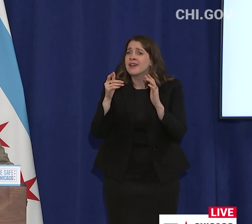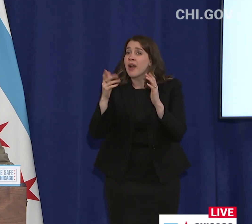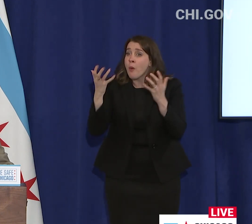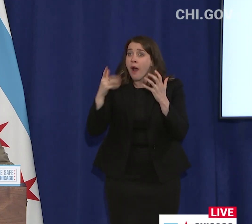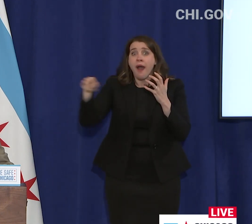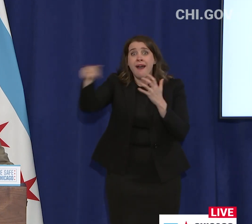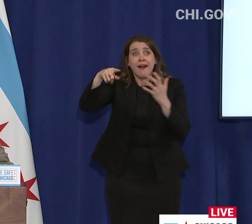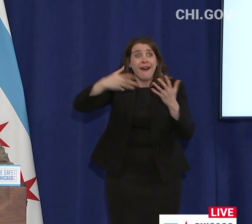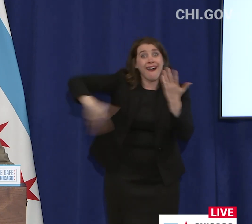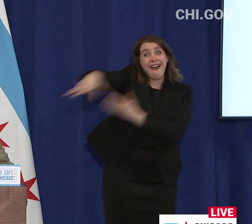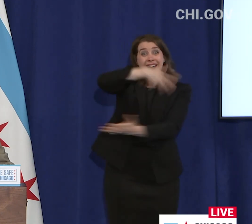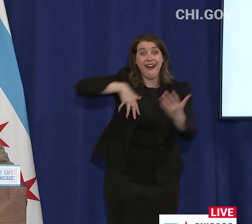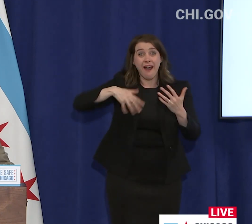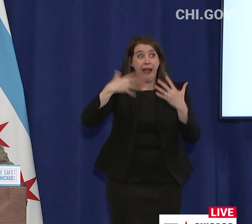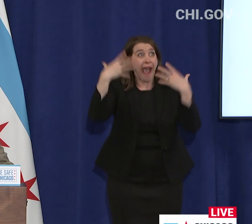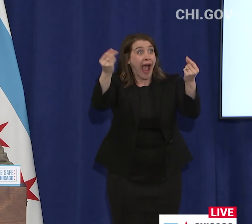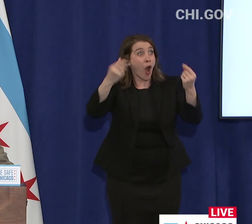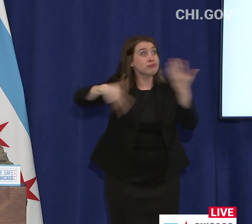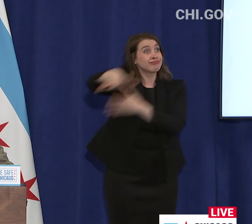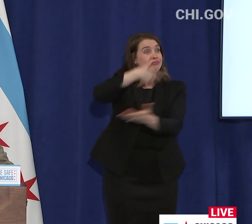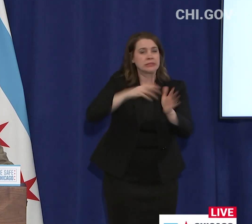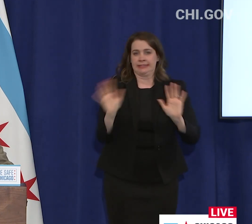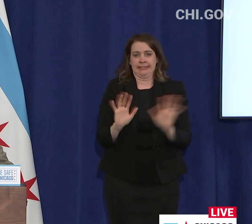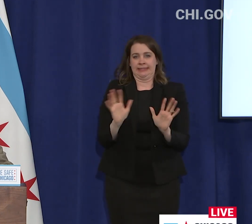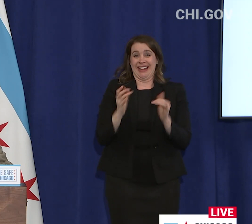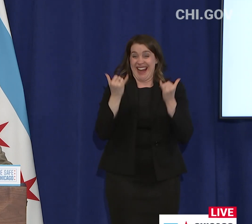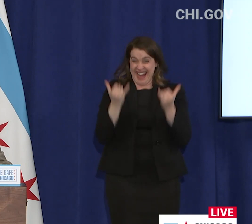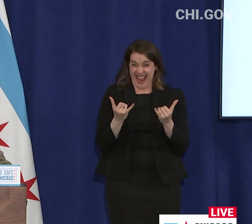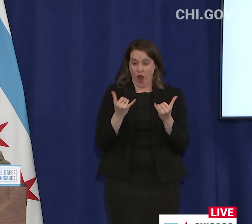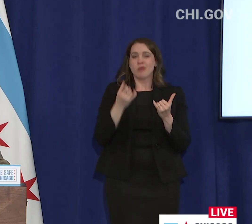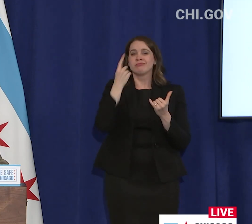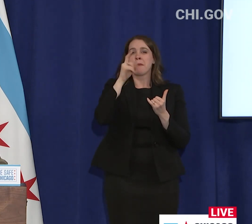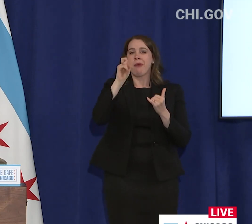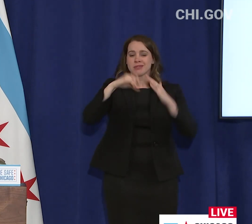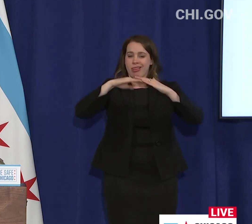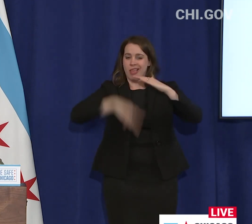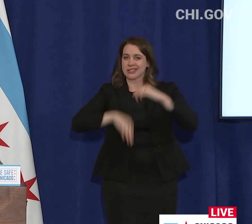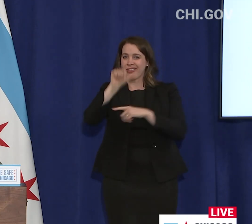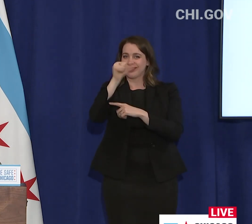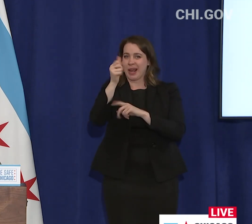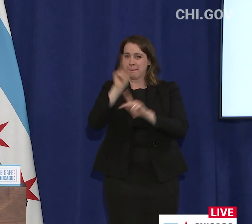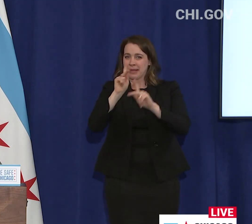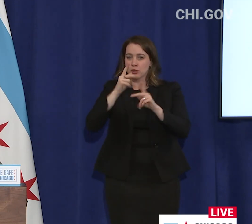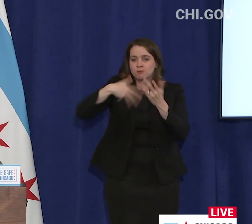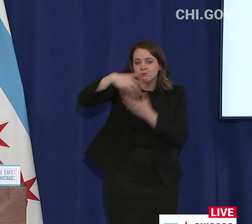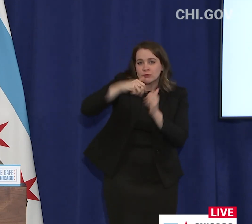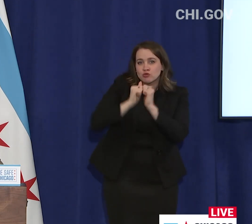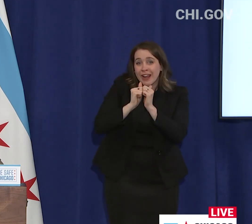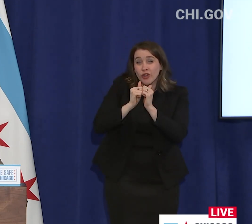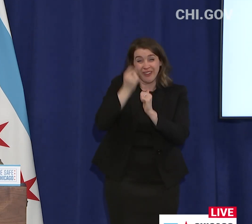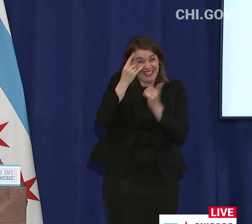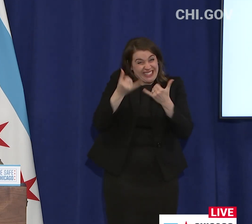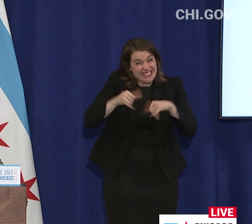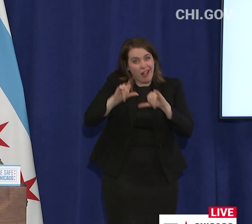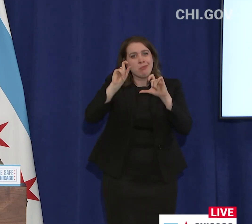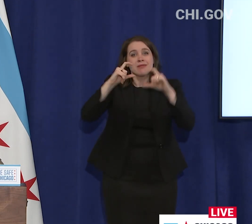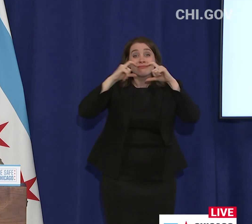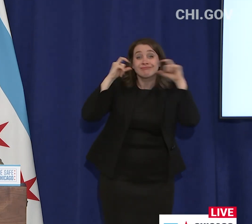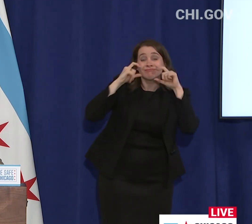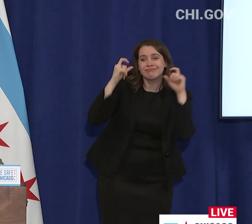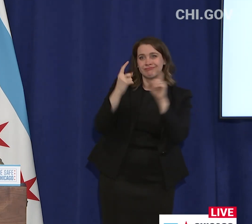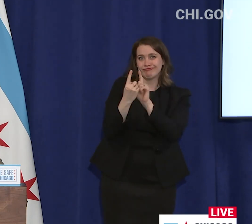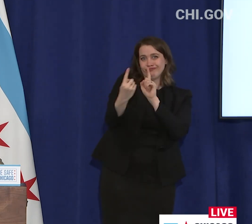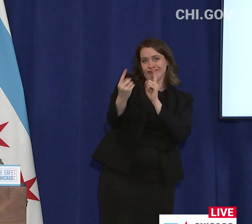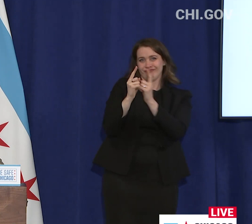gatherings of 10 people or fewer. And we will still have us wearing face covering and physically distancing when meeting